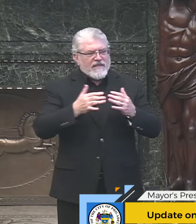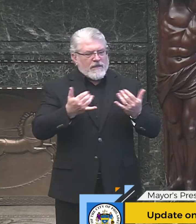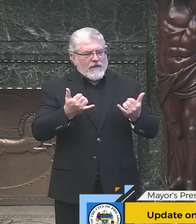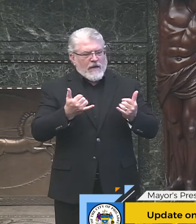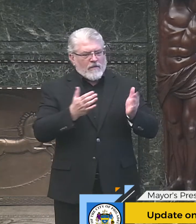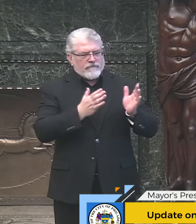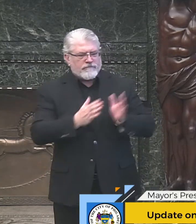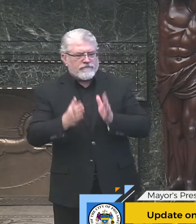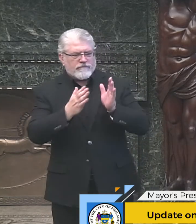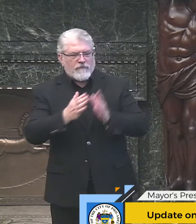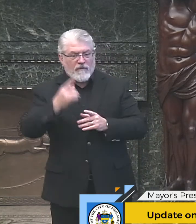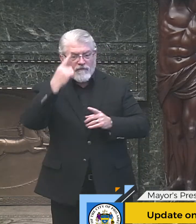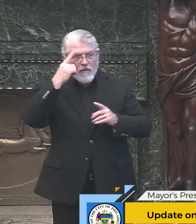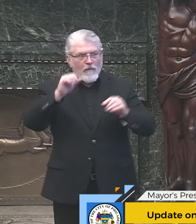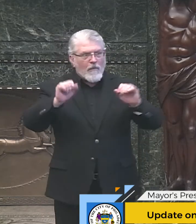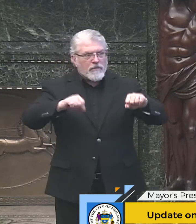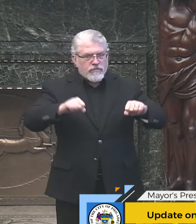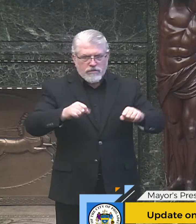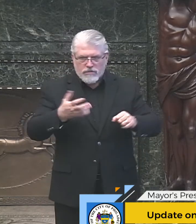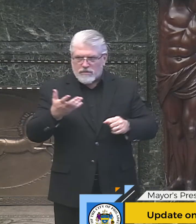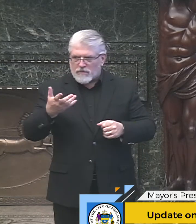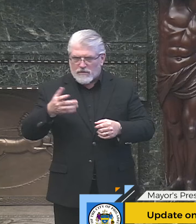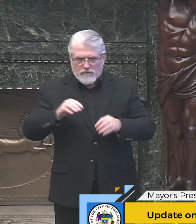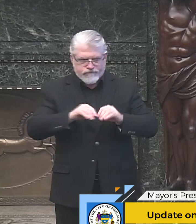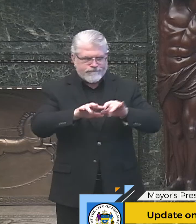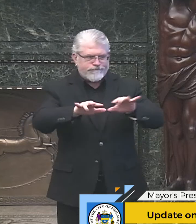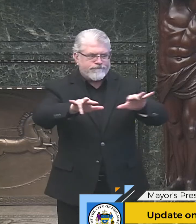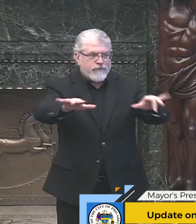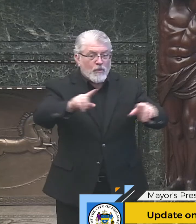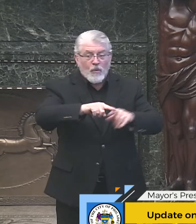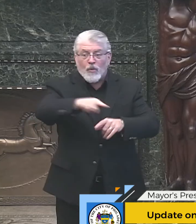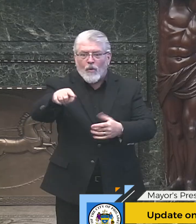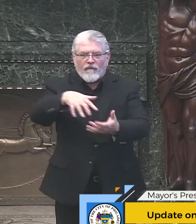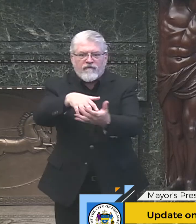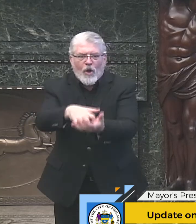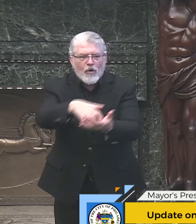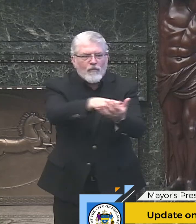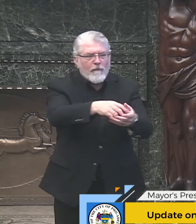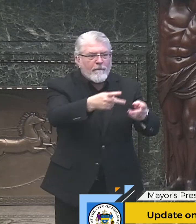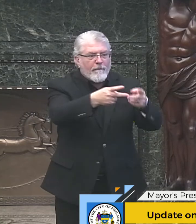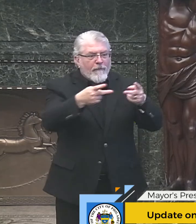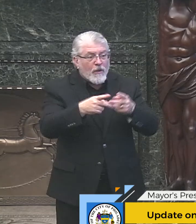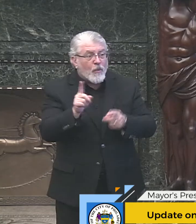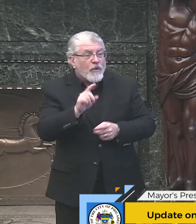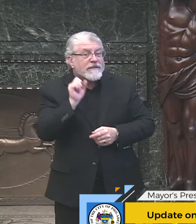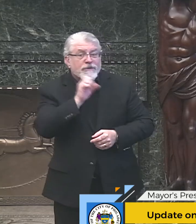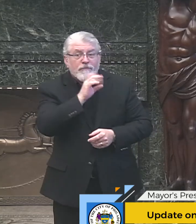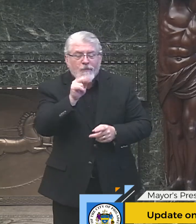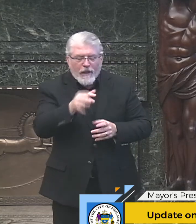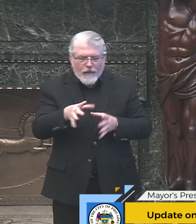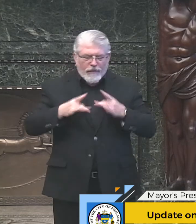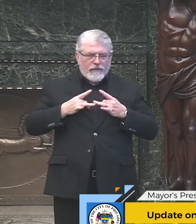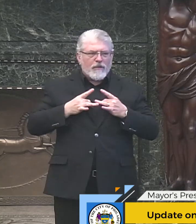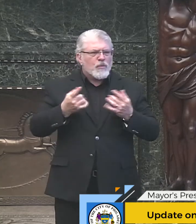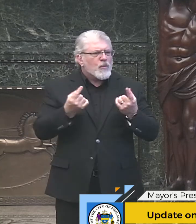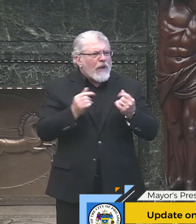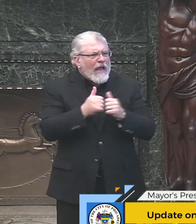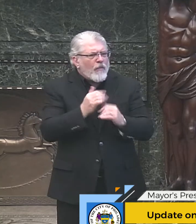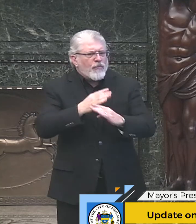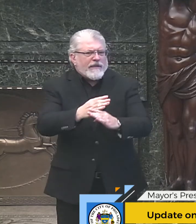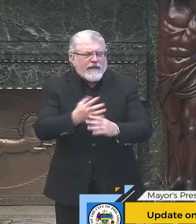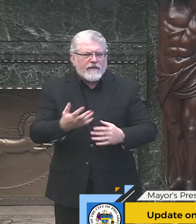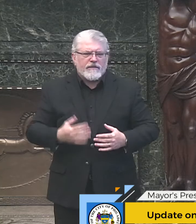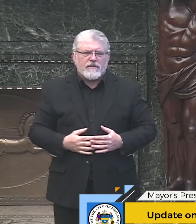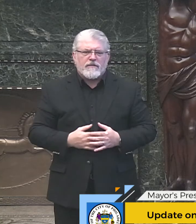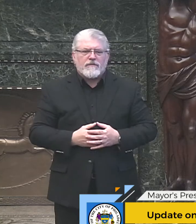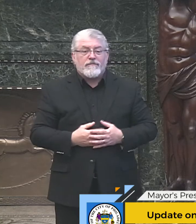that all nursing homes take to protect their population. We put it in writing. We have communicated with them on the phone. We've really driven this point